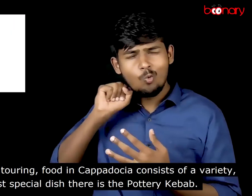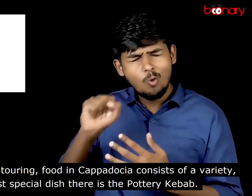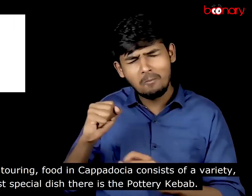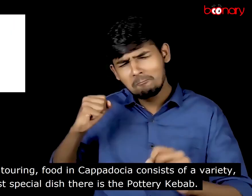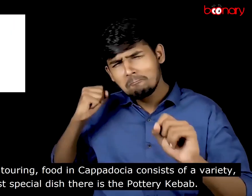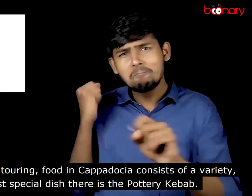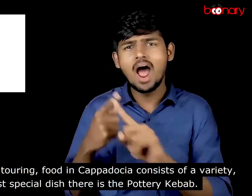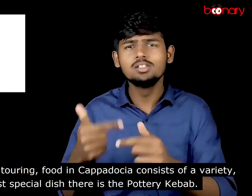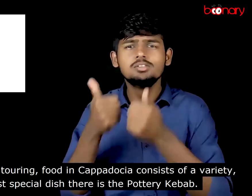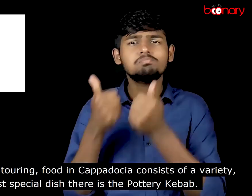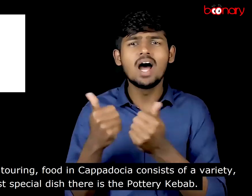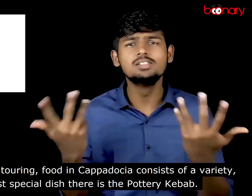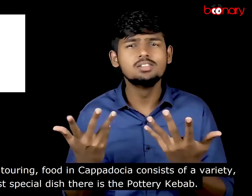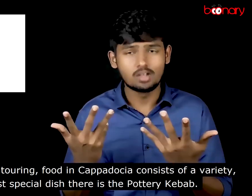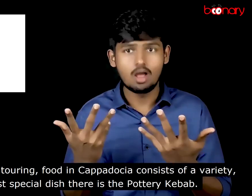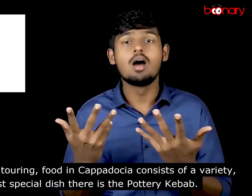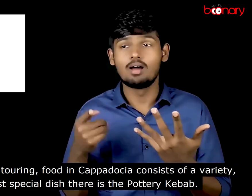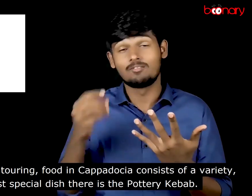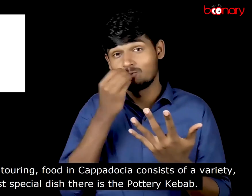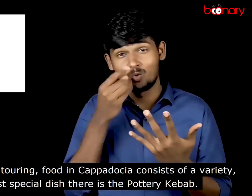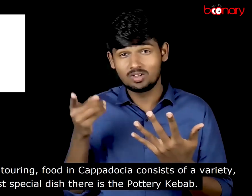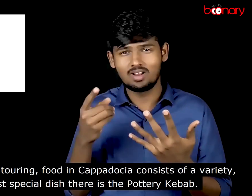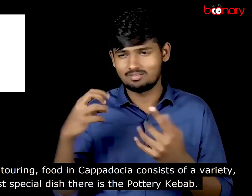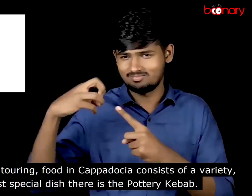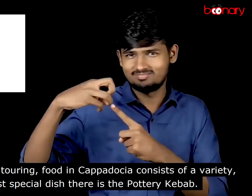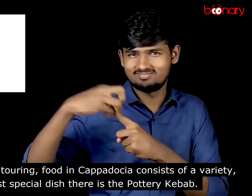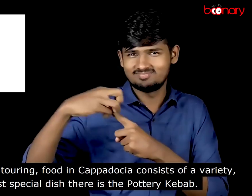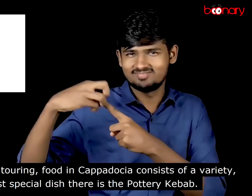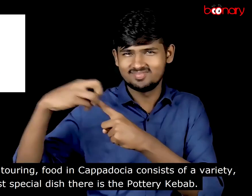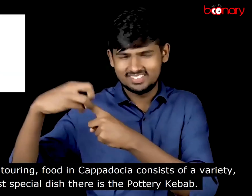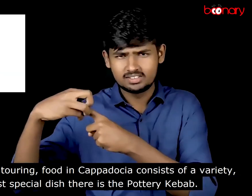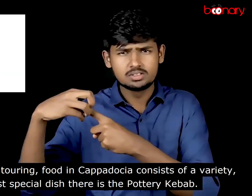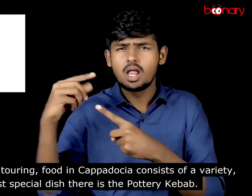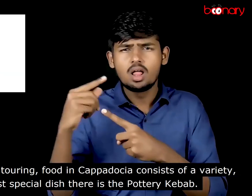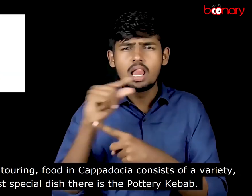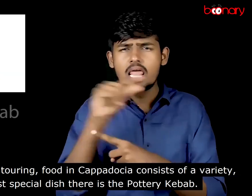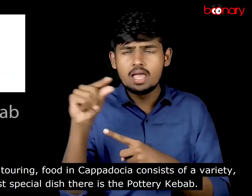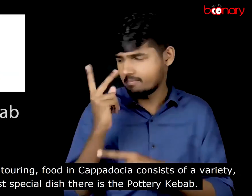the most special dish there is the pottery kebab.